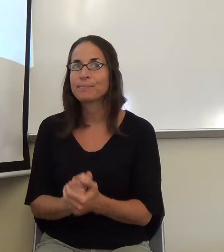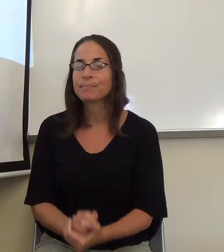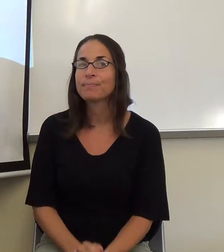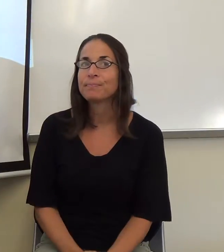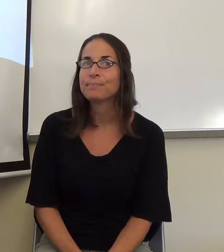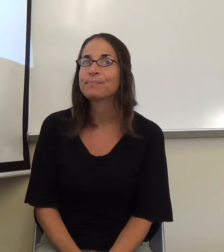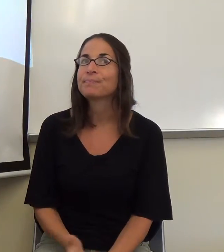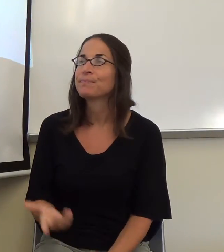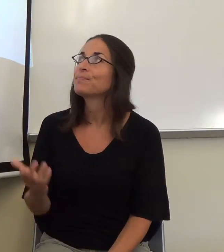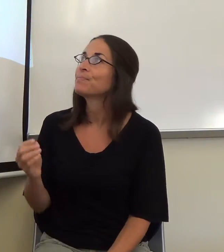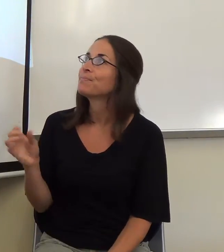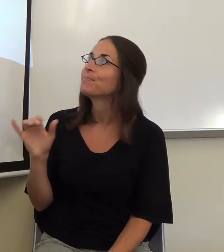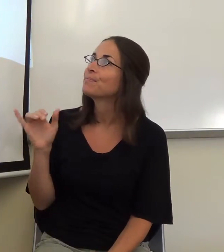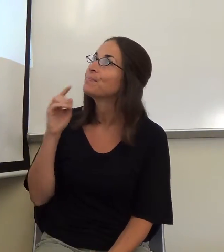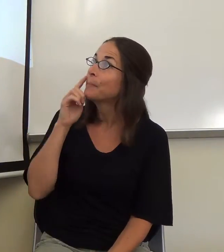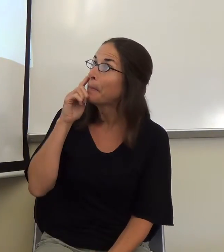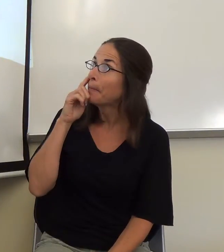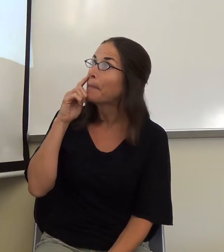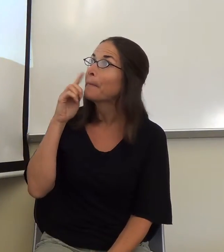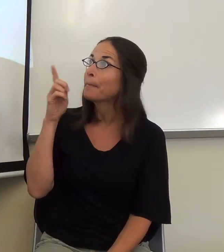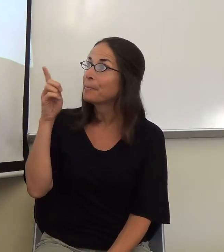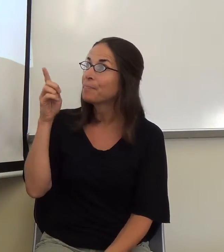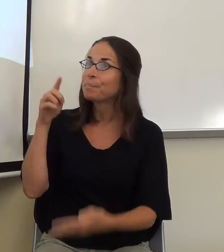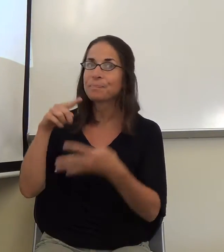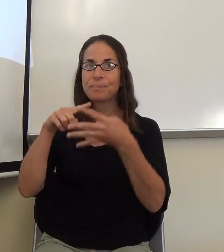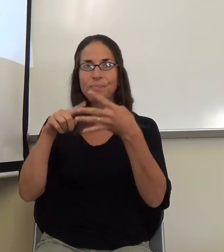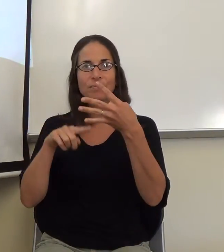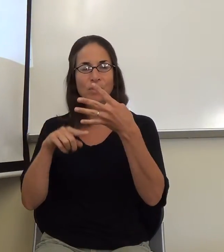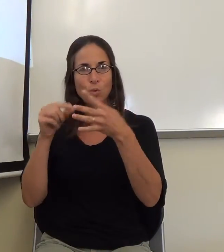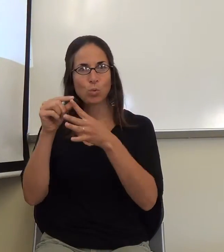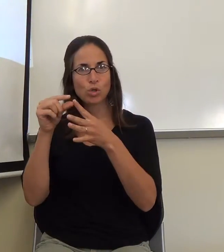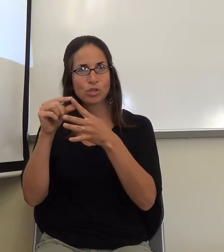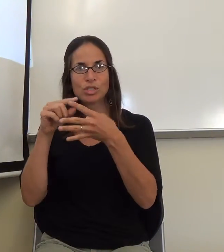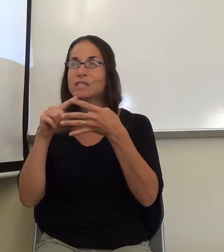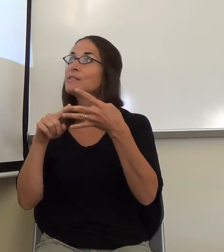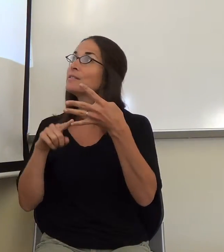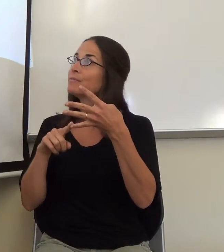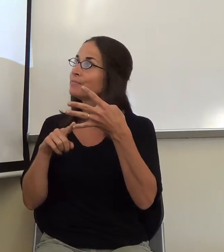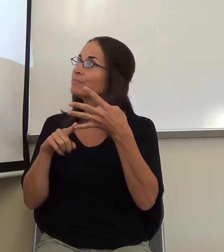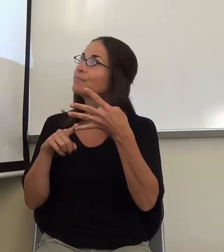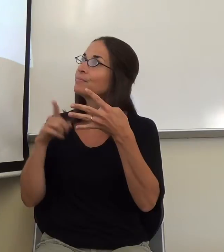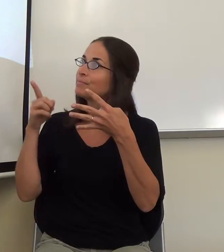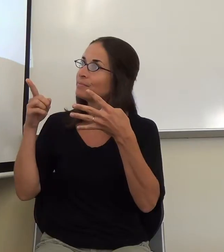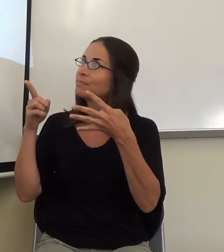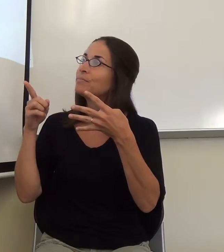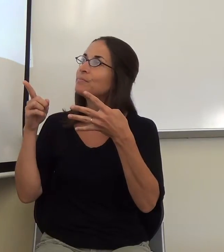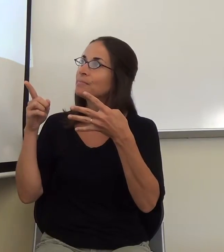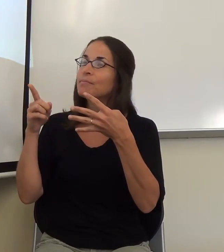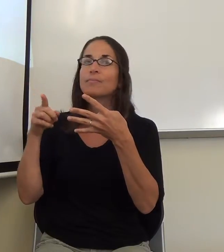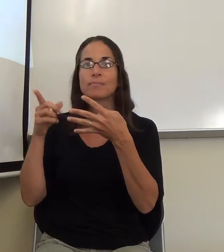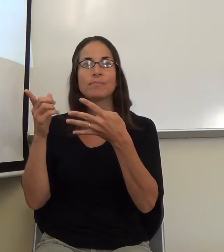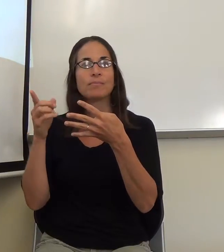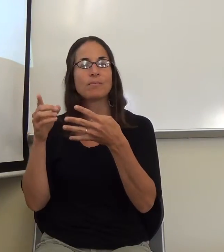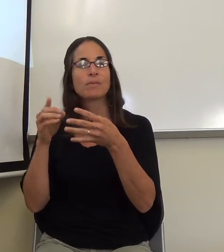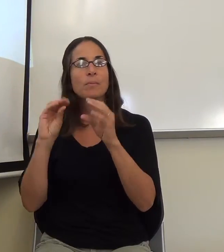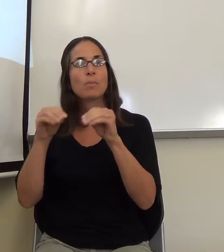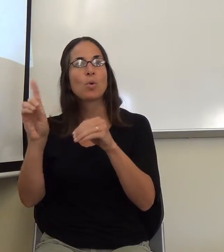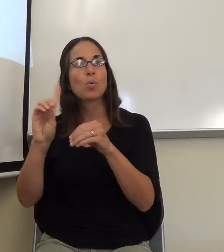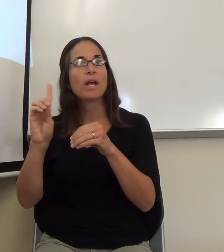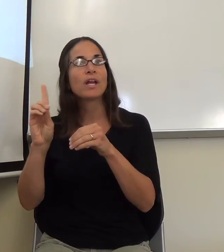And this is the other thing. All these words that we talk about up here, these can all go under this hazy, dredge,